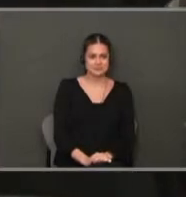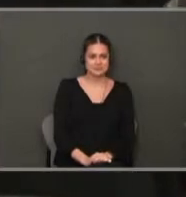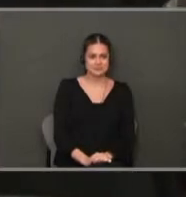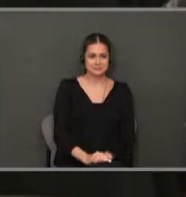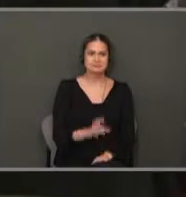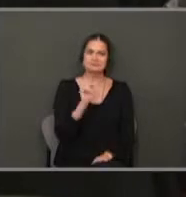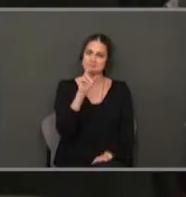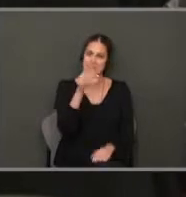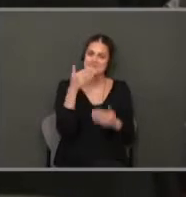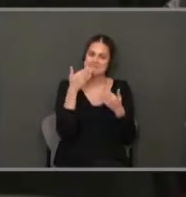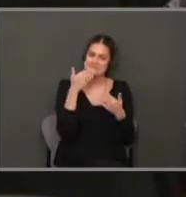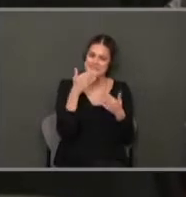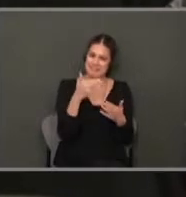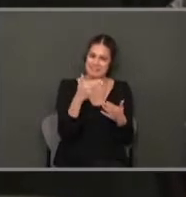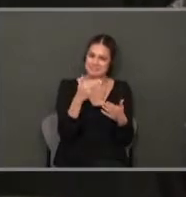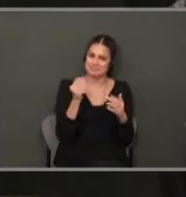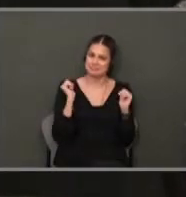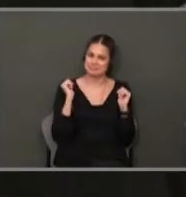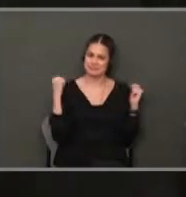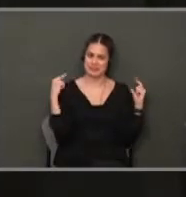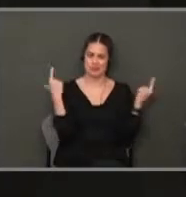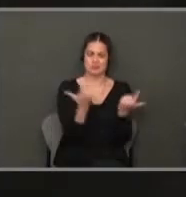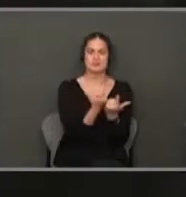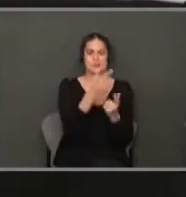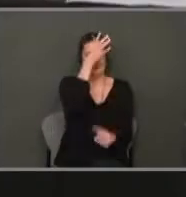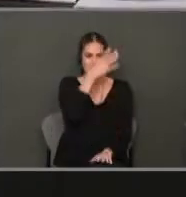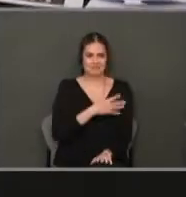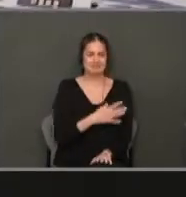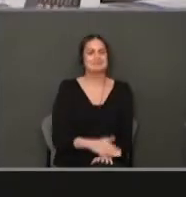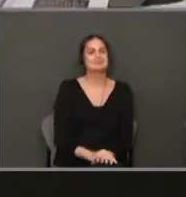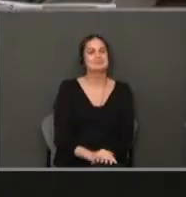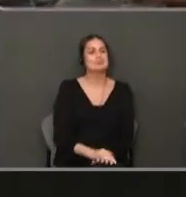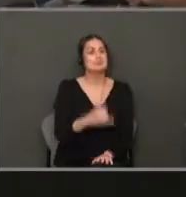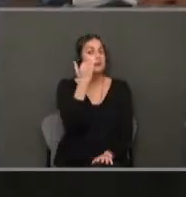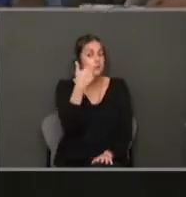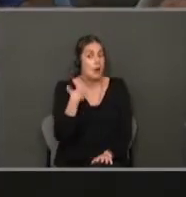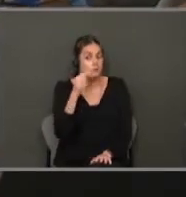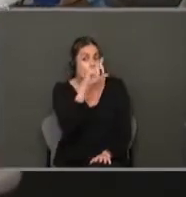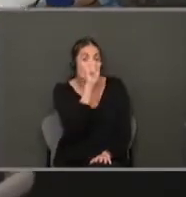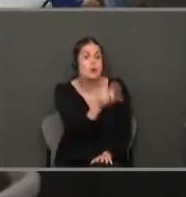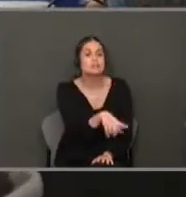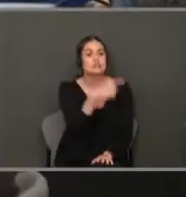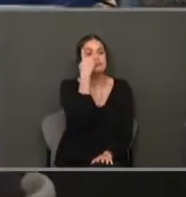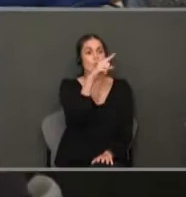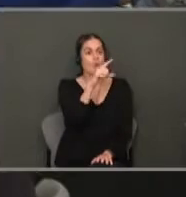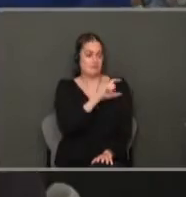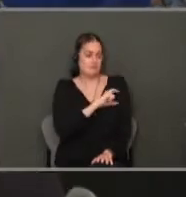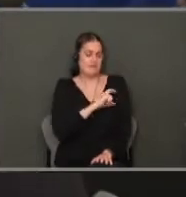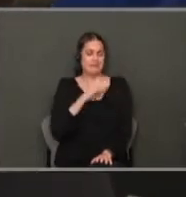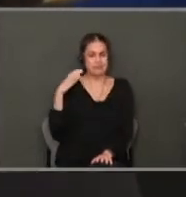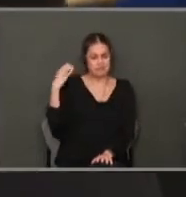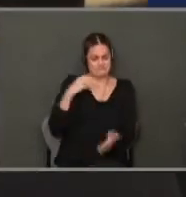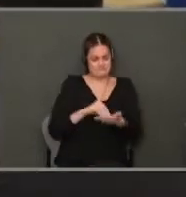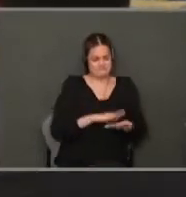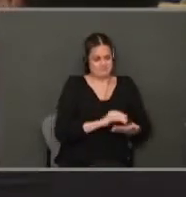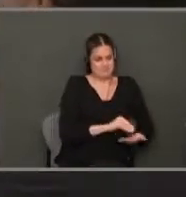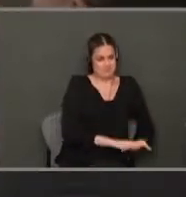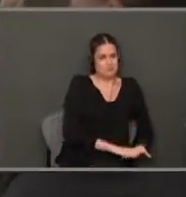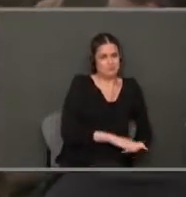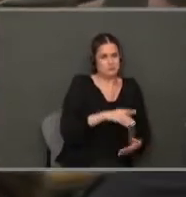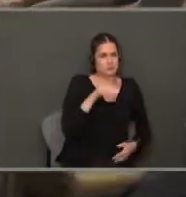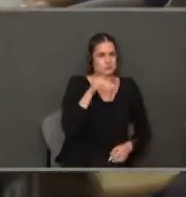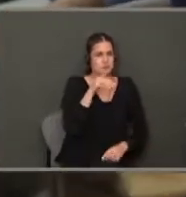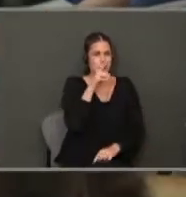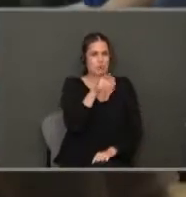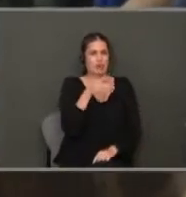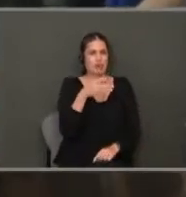All right, thank you, Councilman. And in all seriousness, if you have questions for Chief McManus, start writing them down now because he likes to answer them at the end.